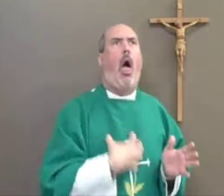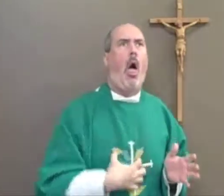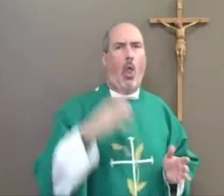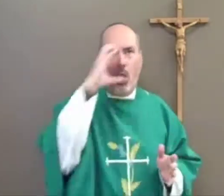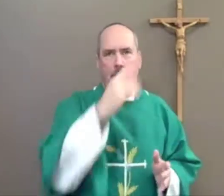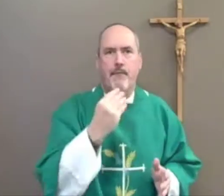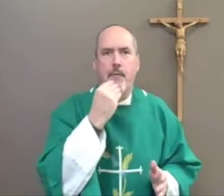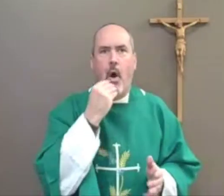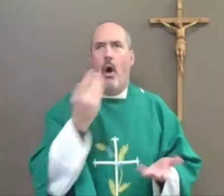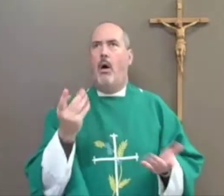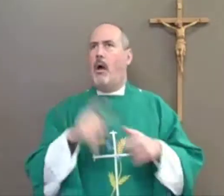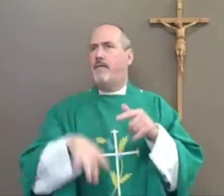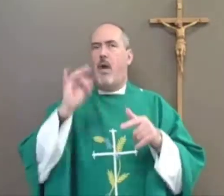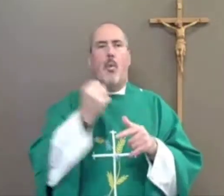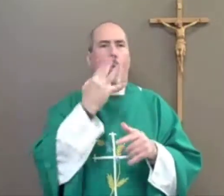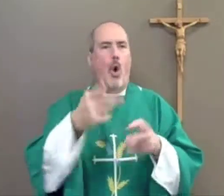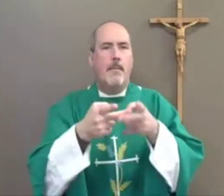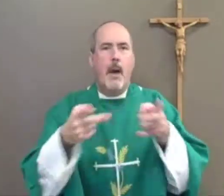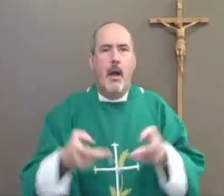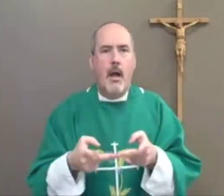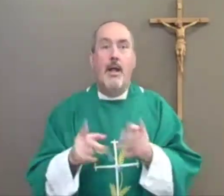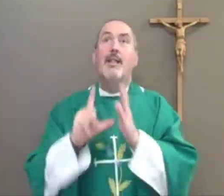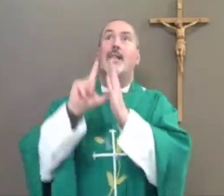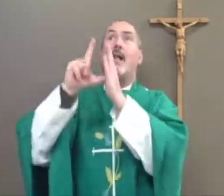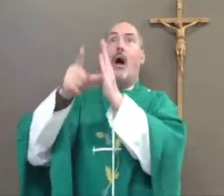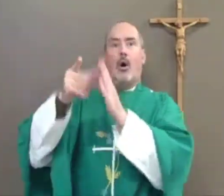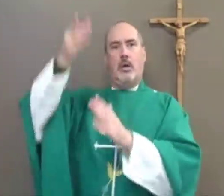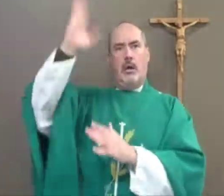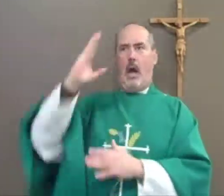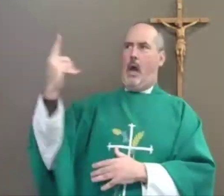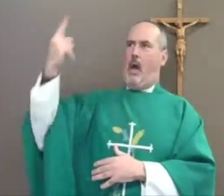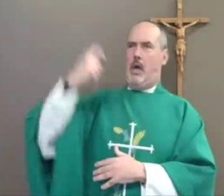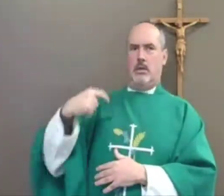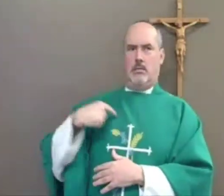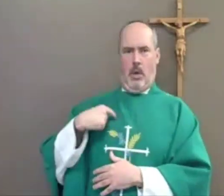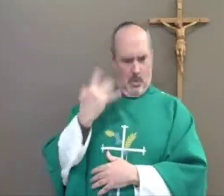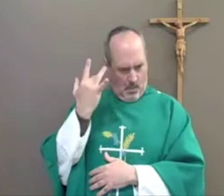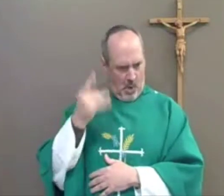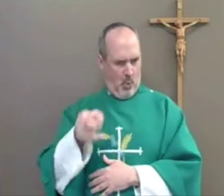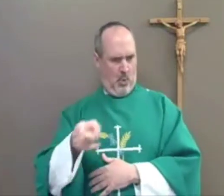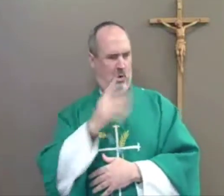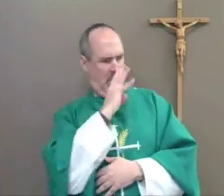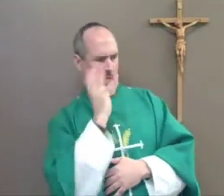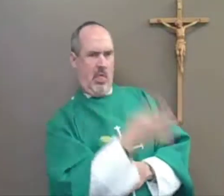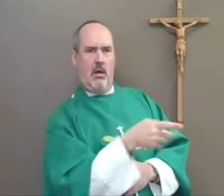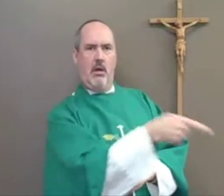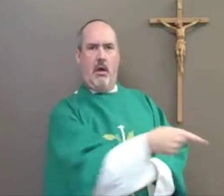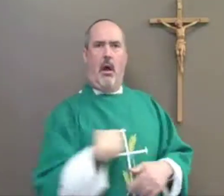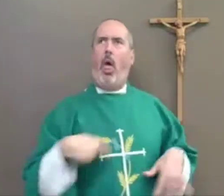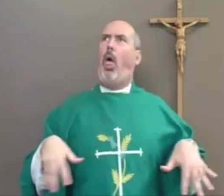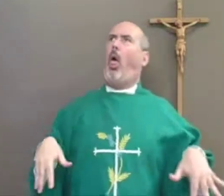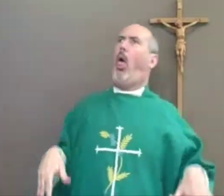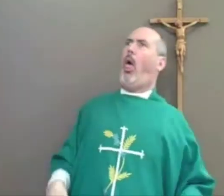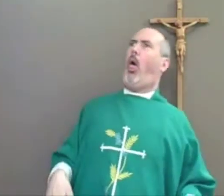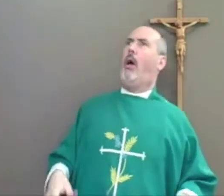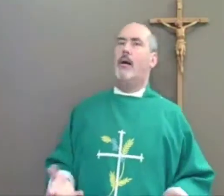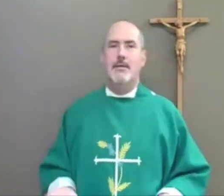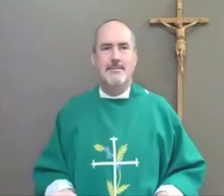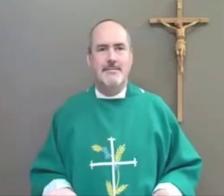motive. They could be starving and need food. And later on, God asked me, why did you ignore them? And then I'm